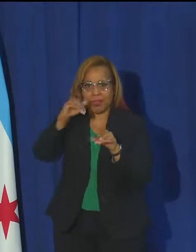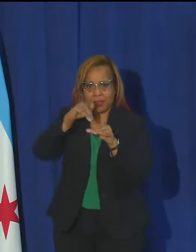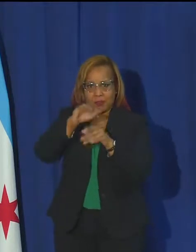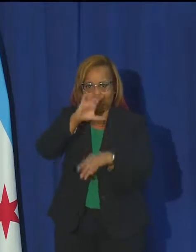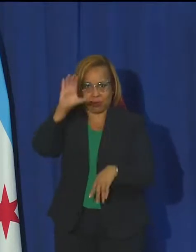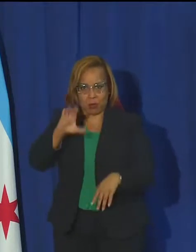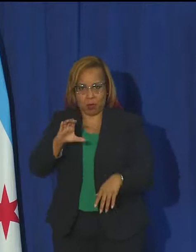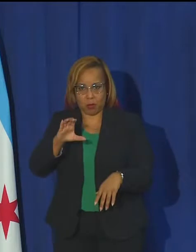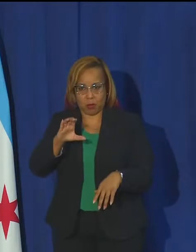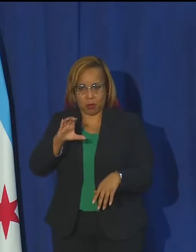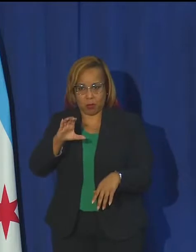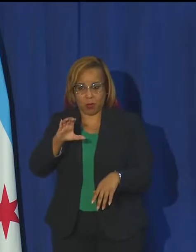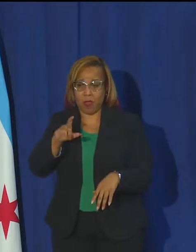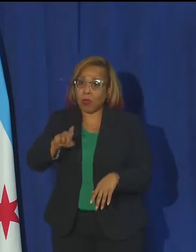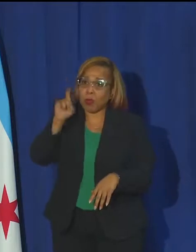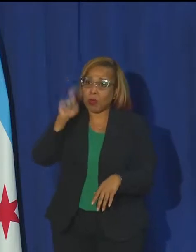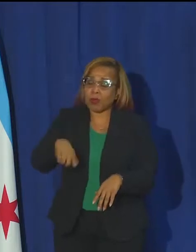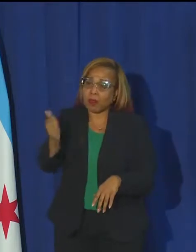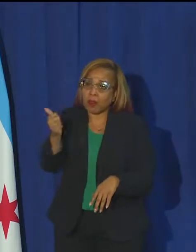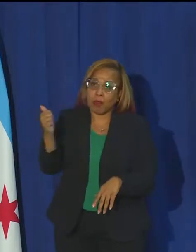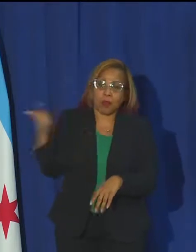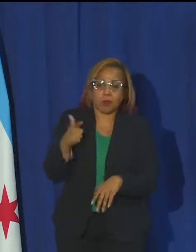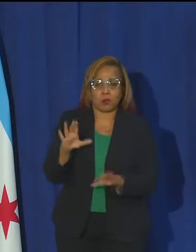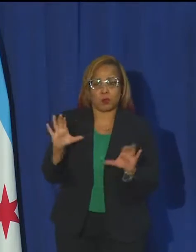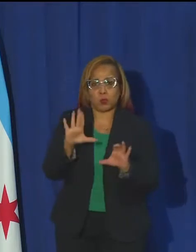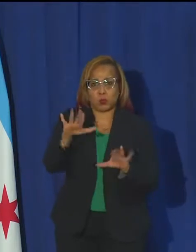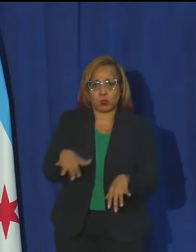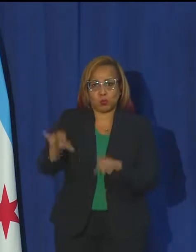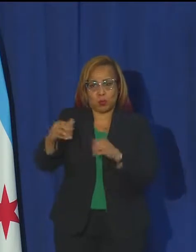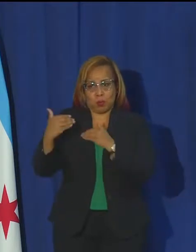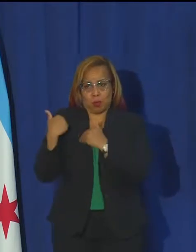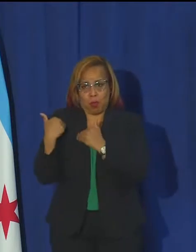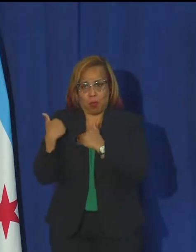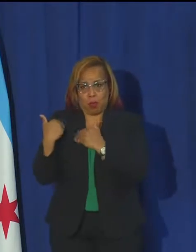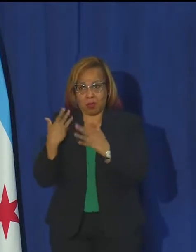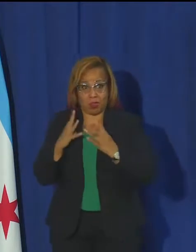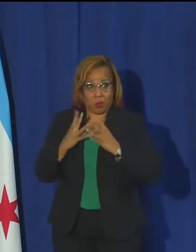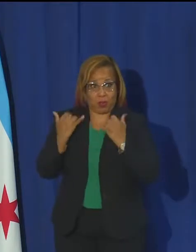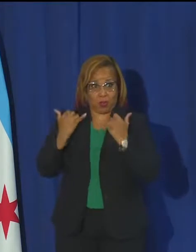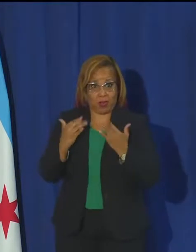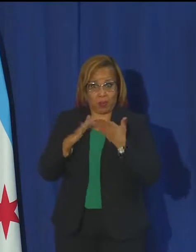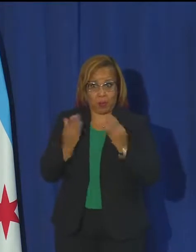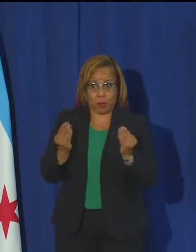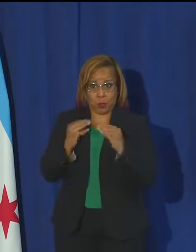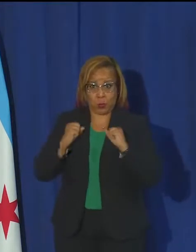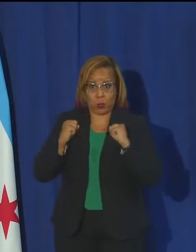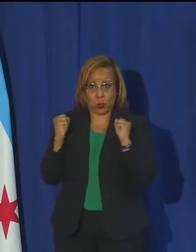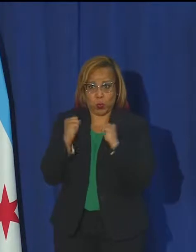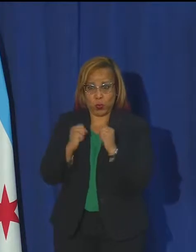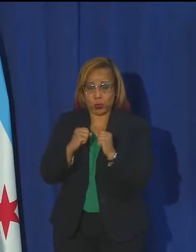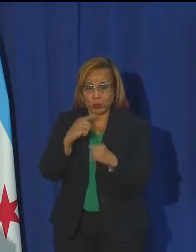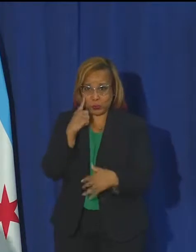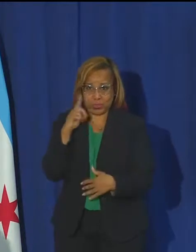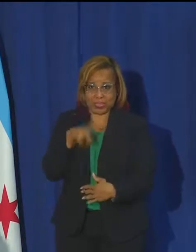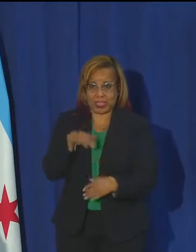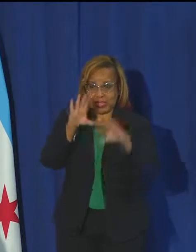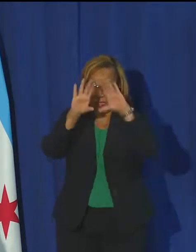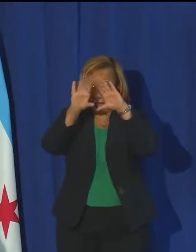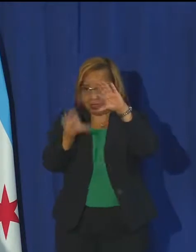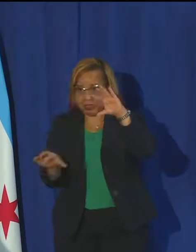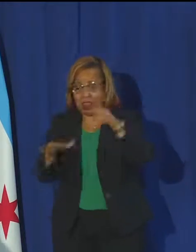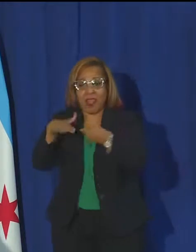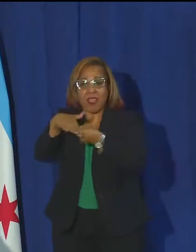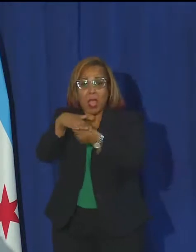Chicago. And we need everybody to do their part, particularly as the weather is getting colder. You can see on this map that